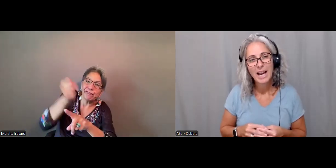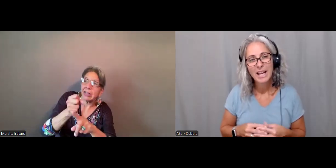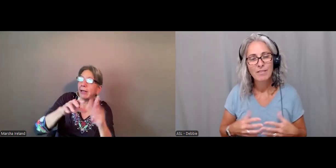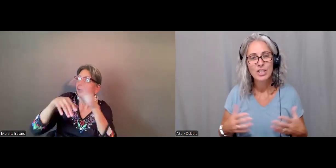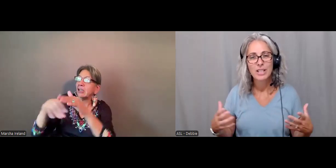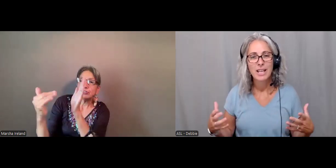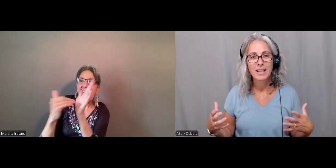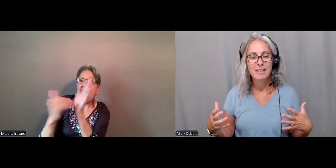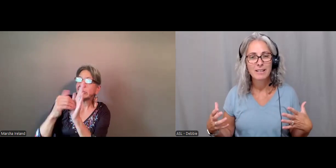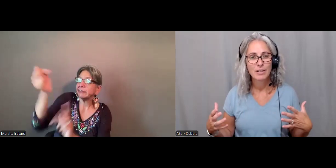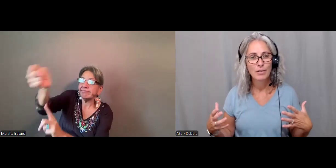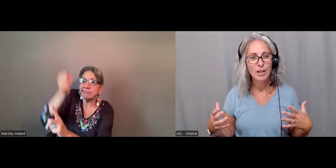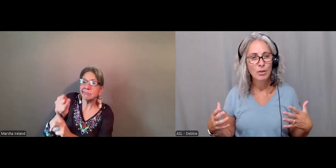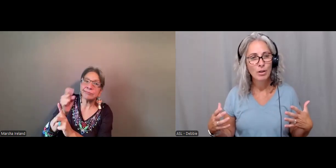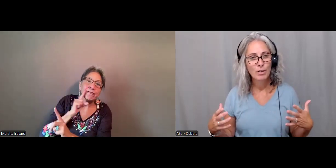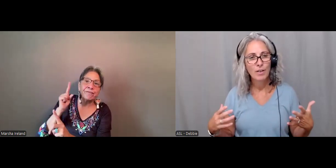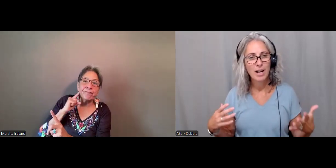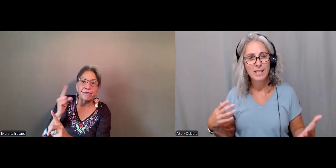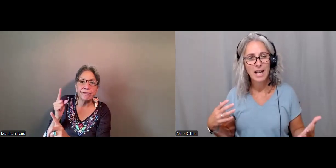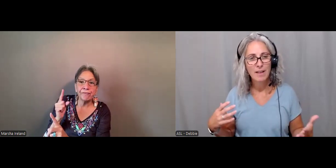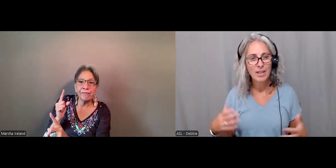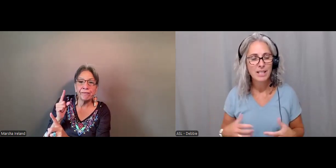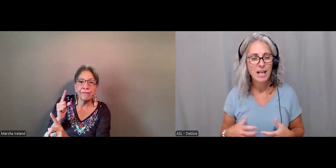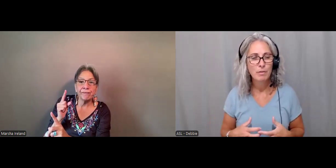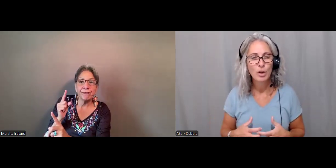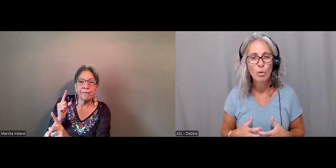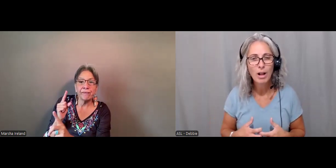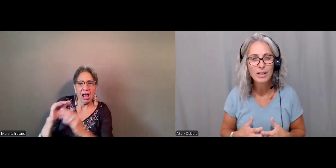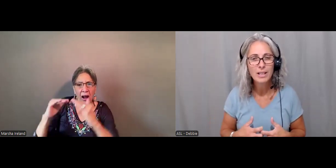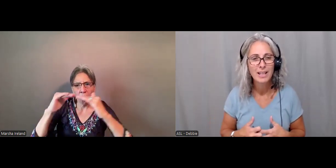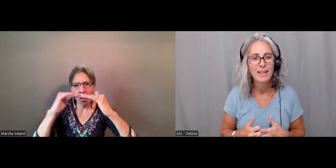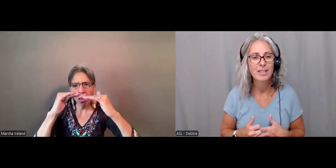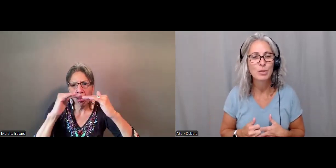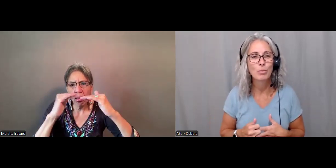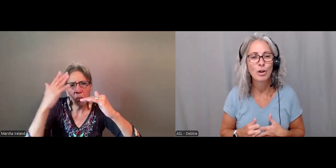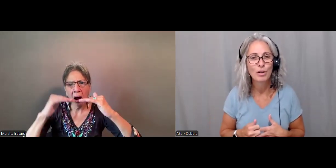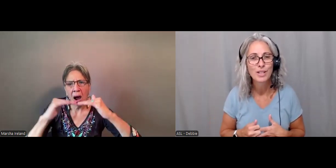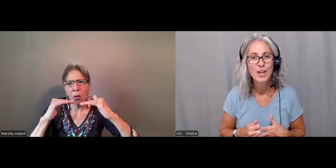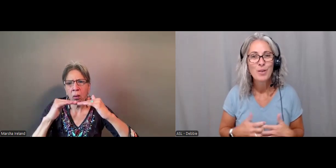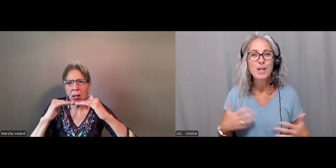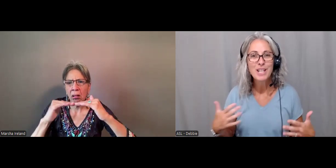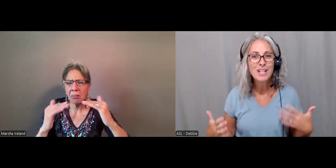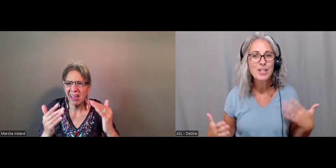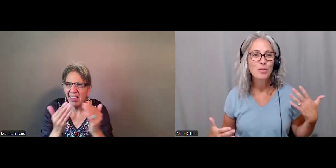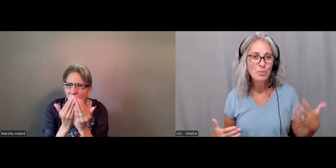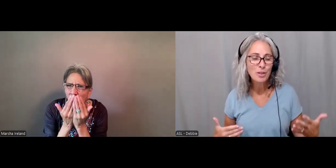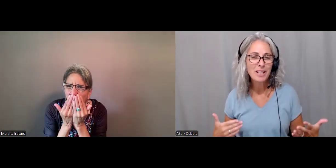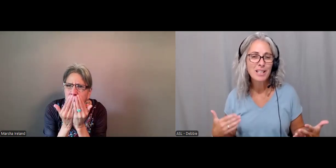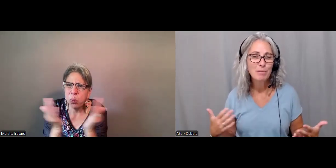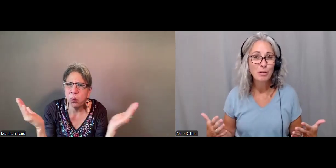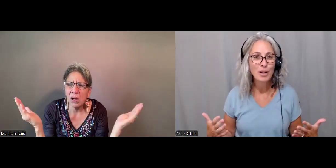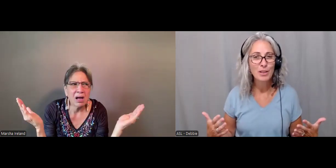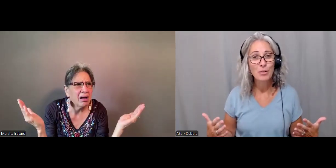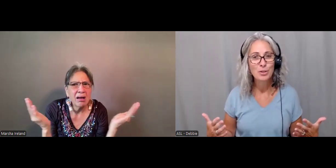So I envision that, in order for us to have that type of equality in this world, we need to